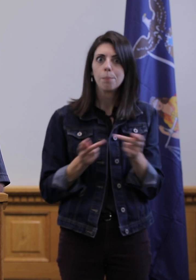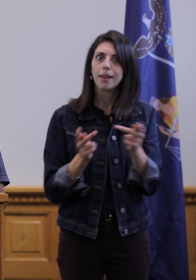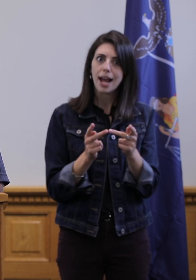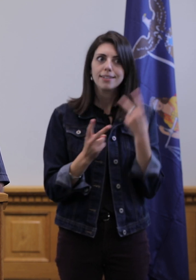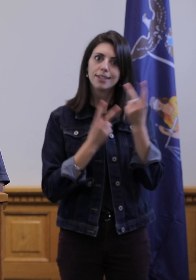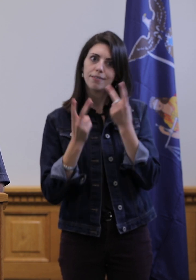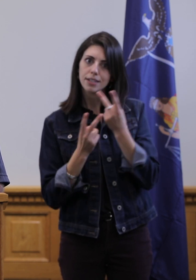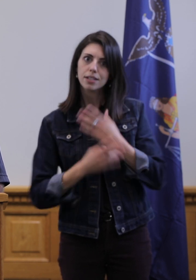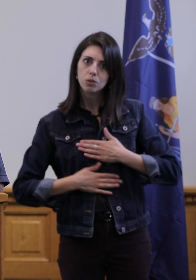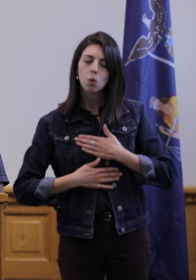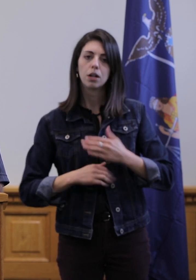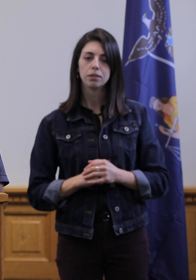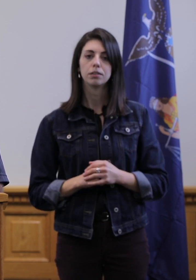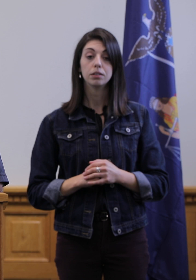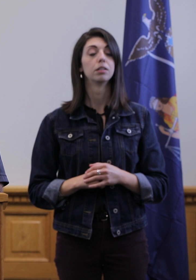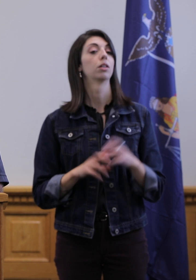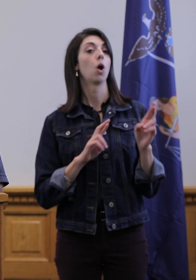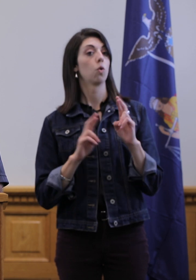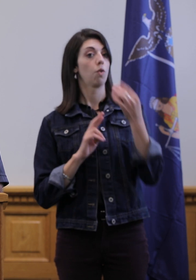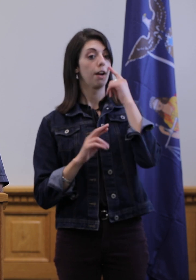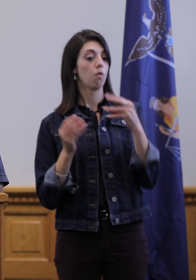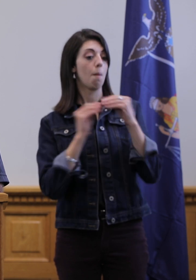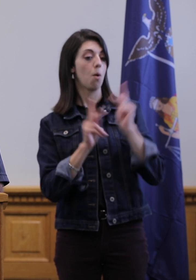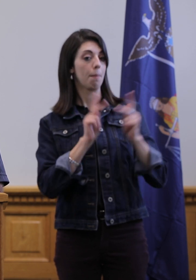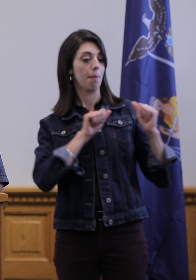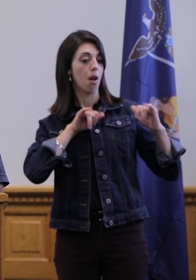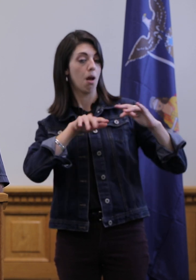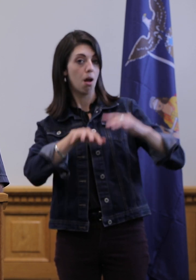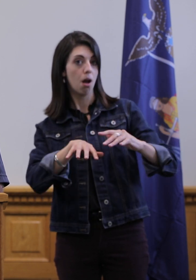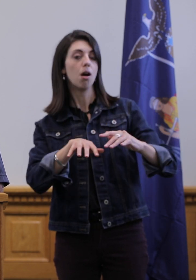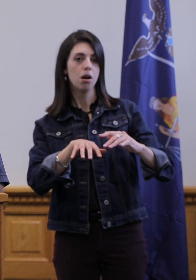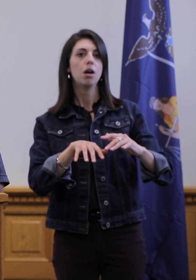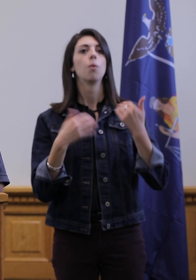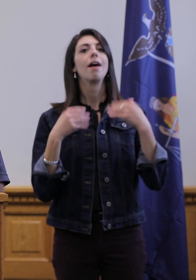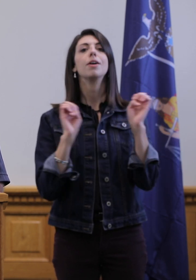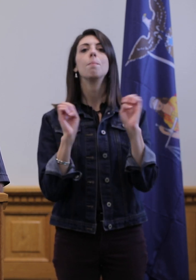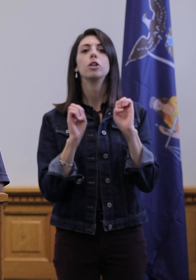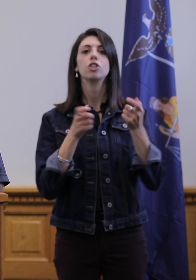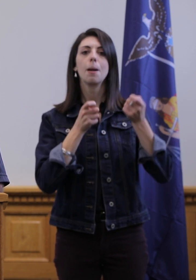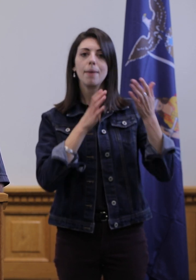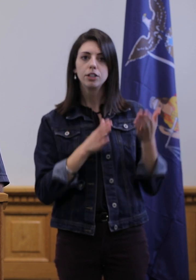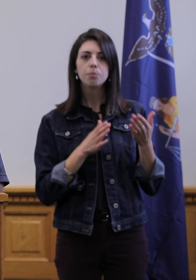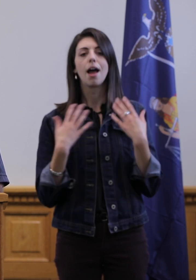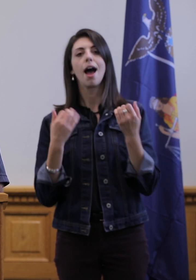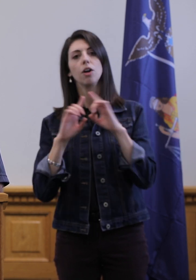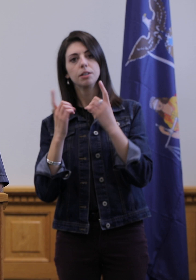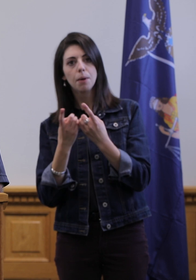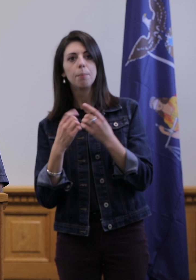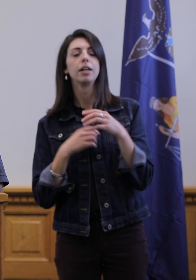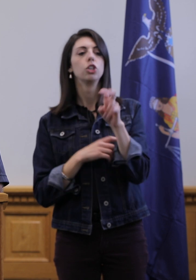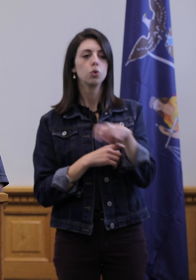In preparation for a spike in visitors, several county agencies, including Emergency Management, Health Department, Tourism, and